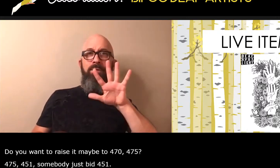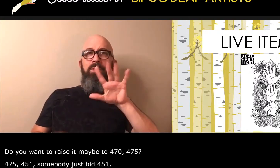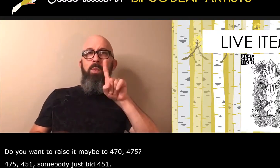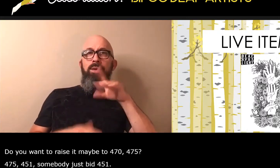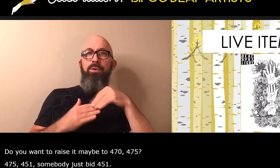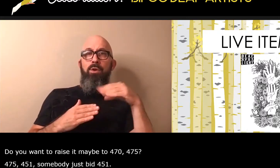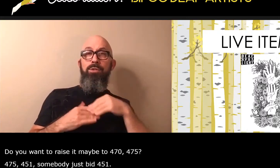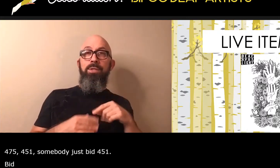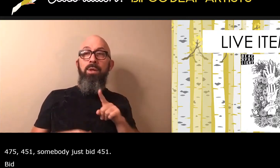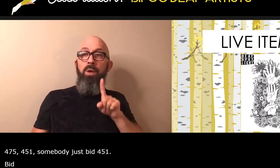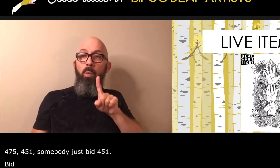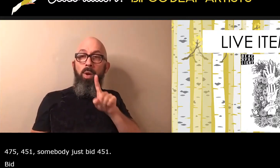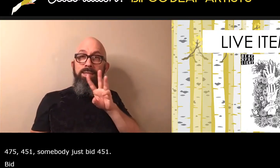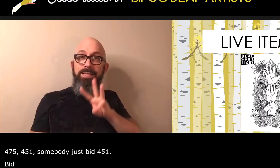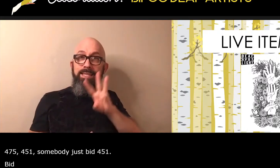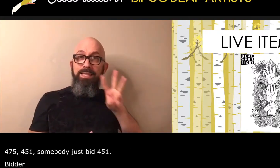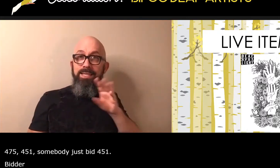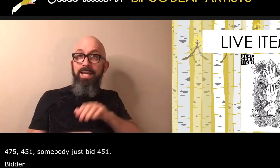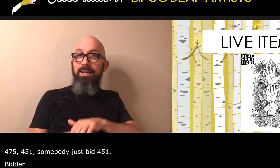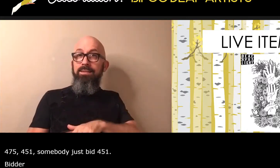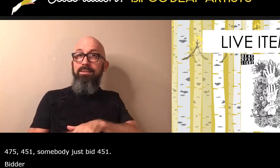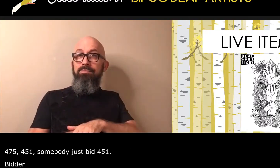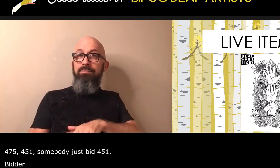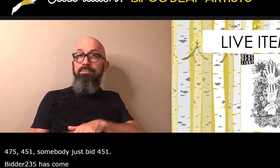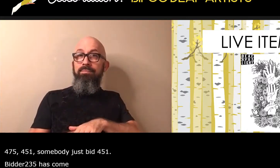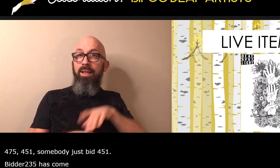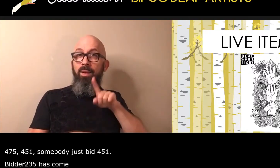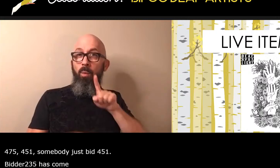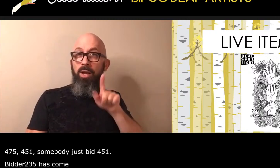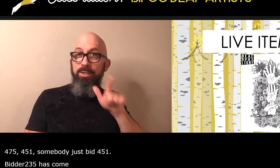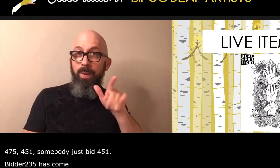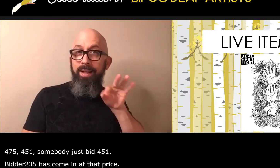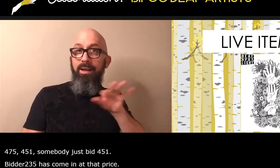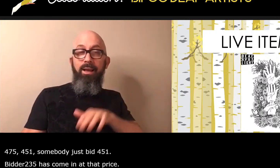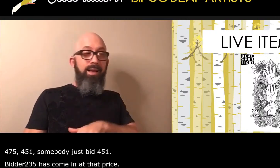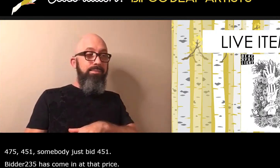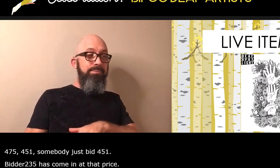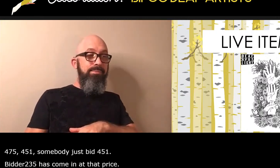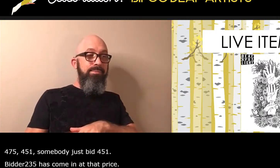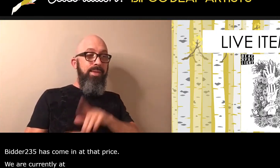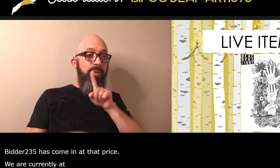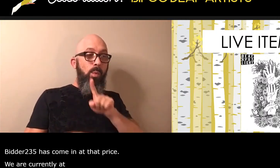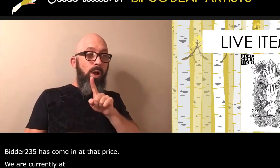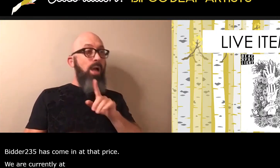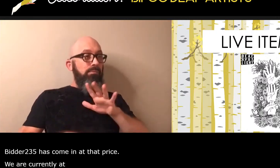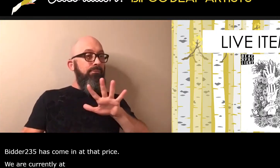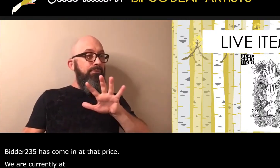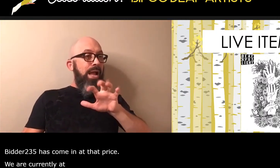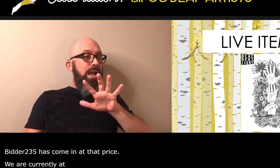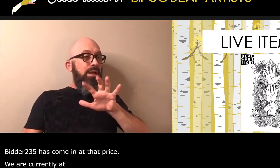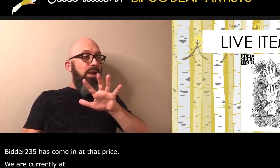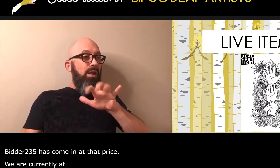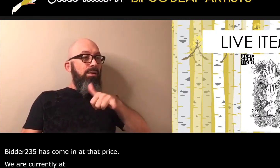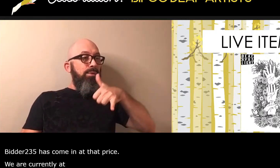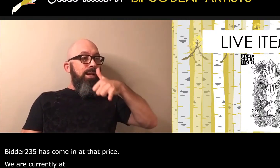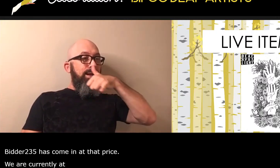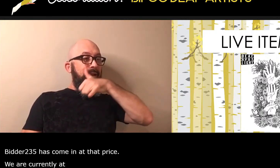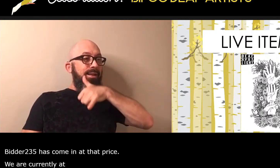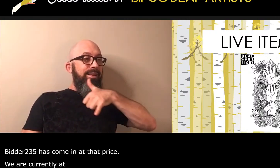price. We are currently at $451, so now 166. Oh, bidder